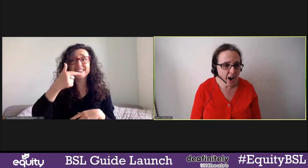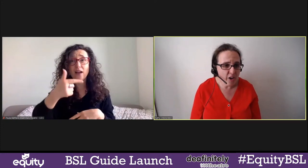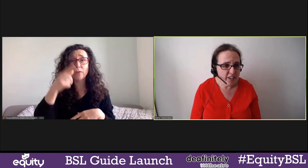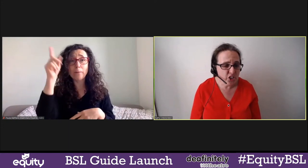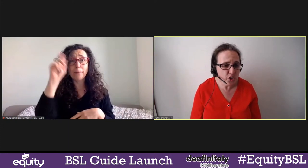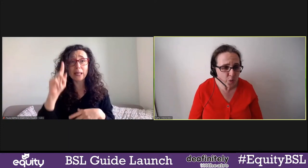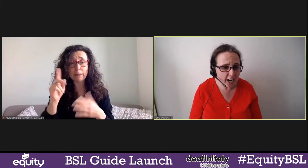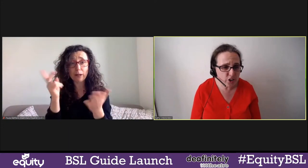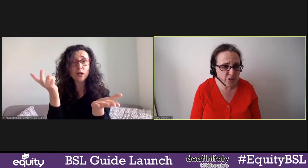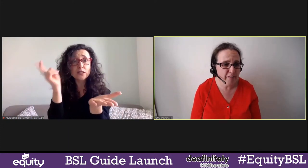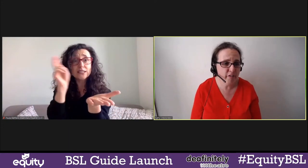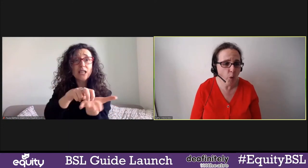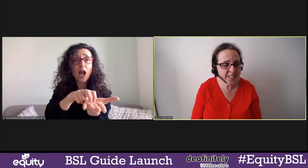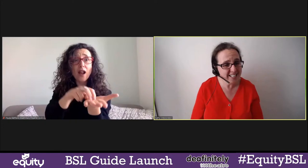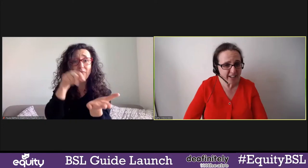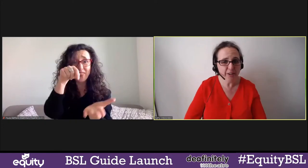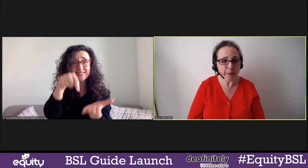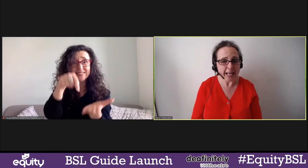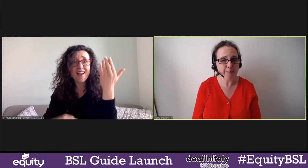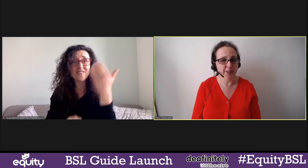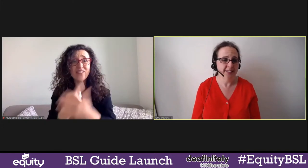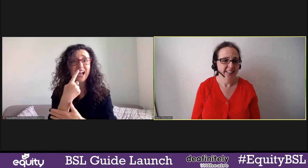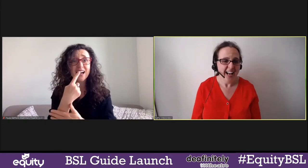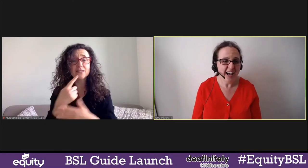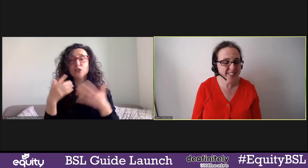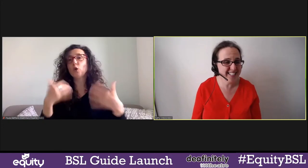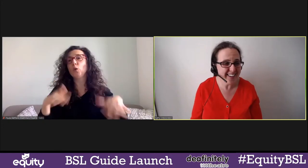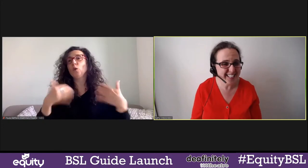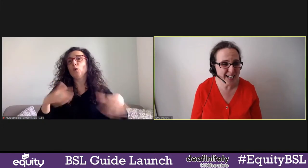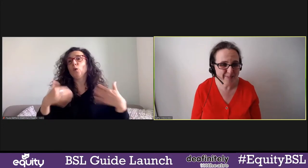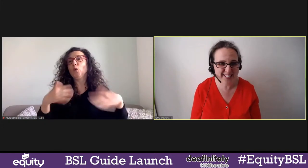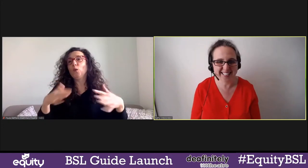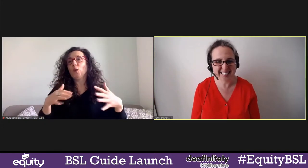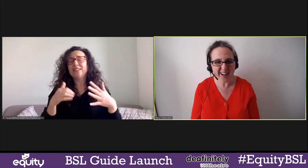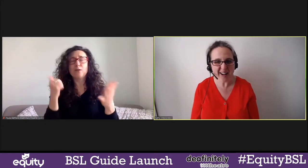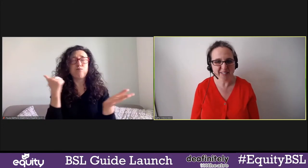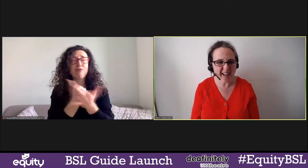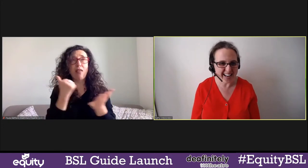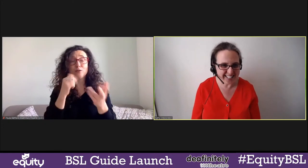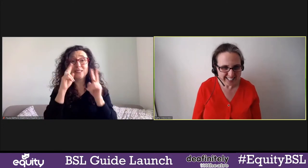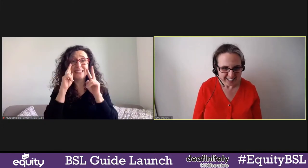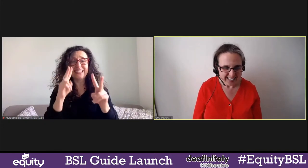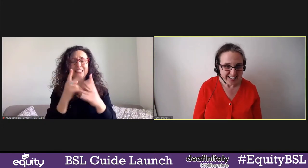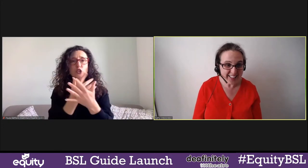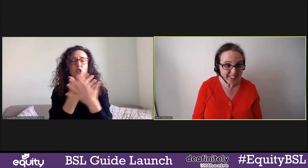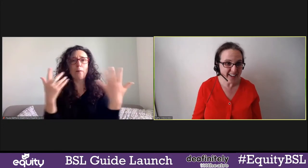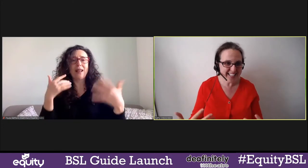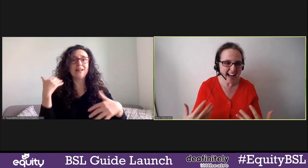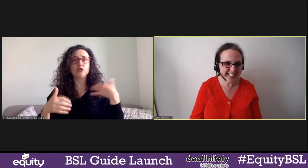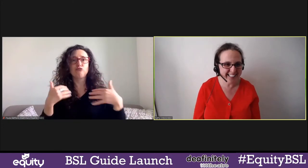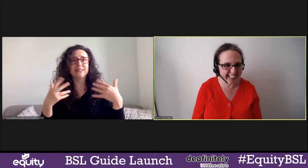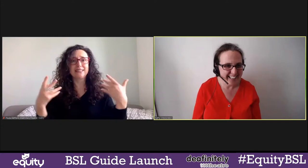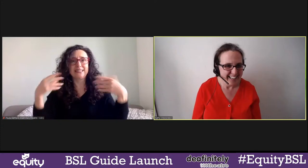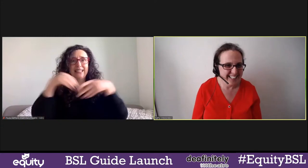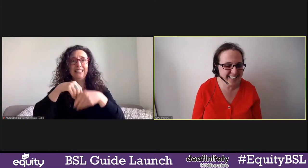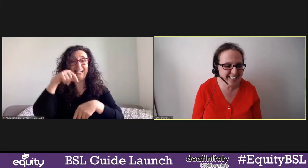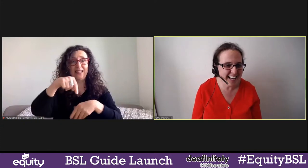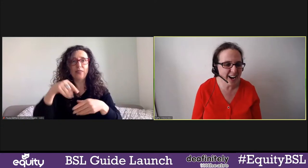that 247 people have signed up to this live event. So that's fantastic to see a lot